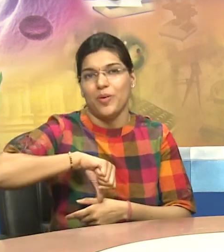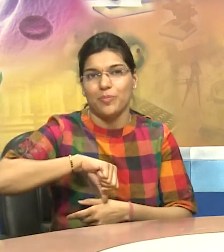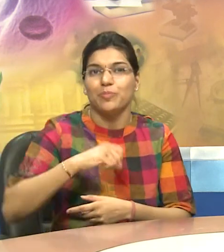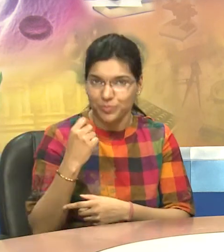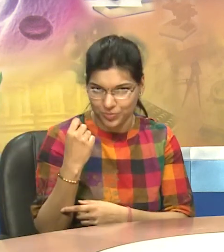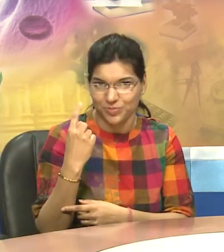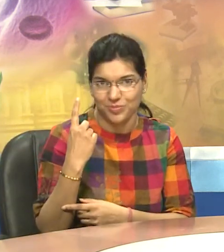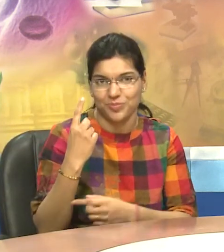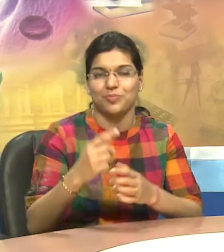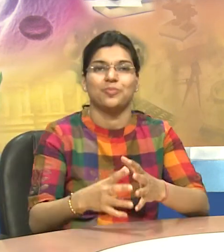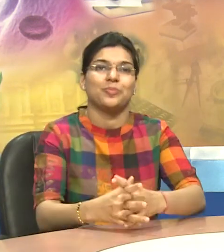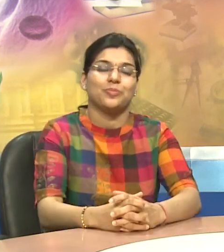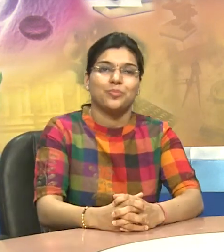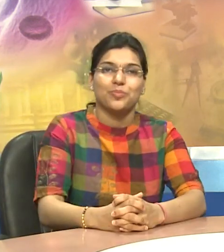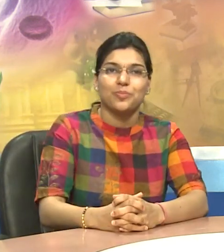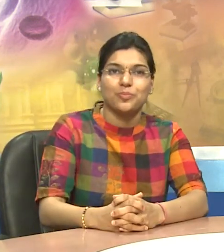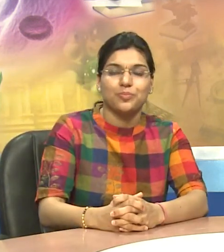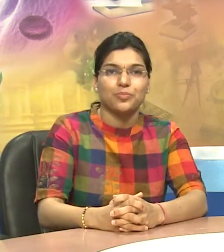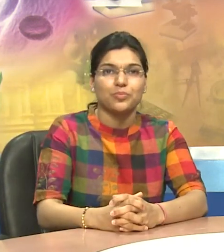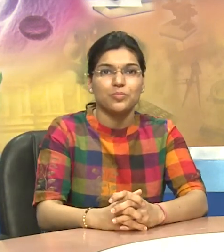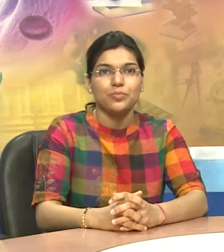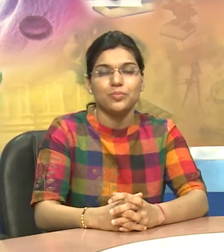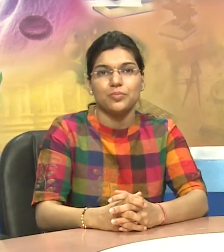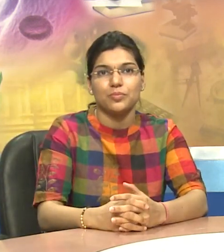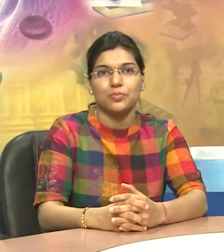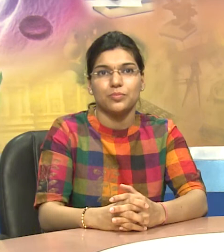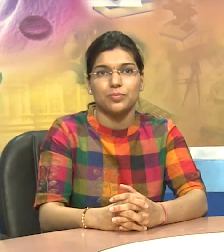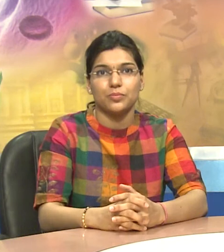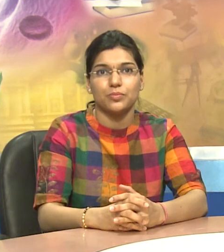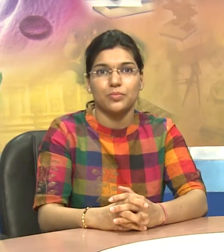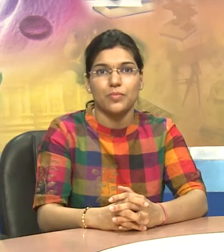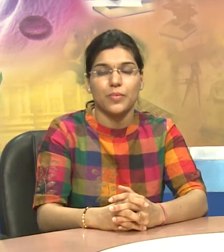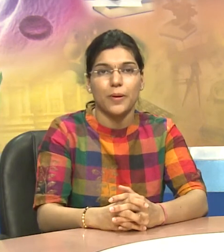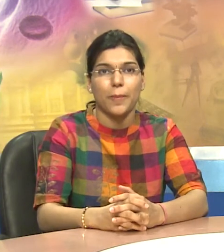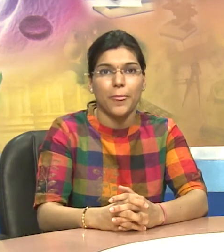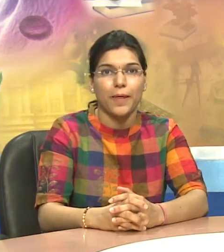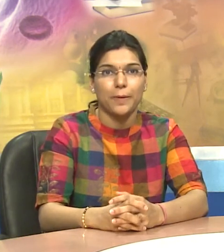Firstly, we have discussed avoidable noise pollution. Secondly, we have discussed unavoidable noise pollution.